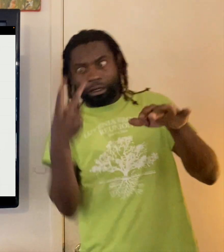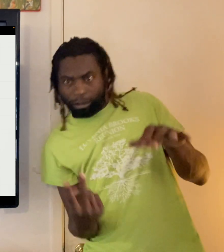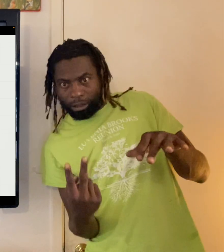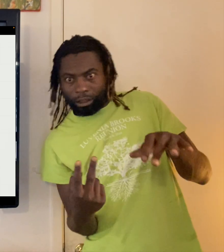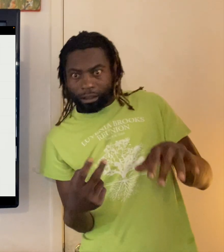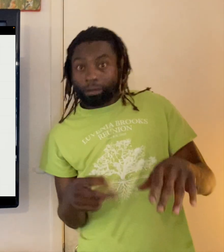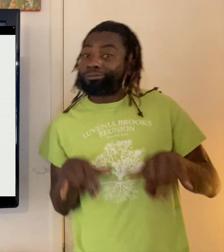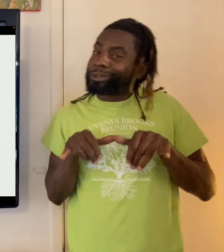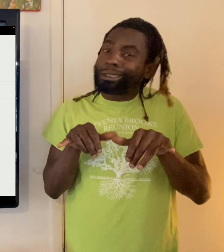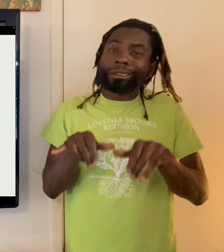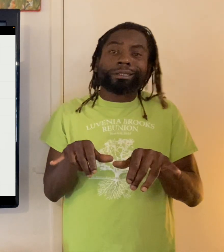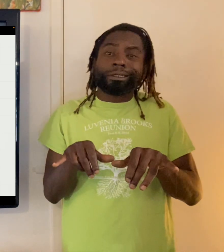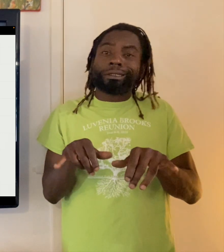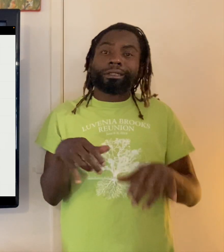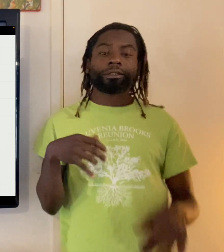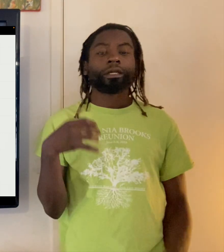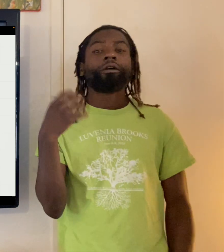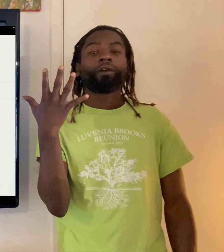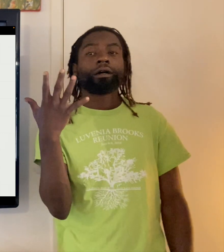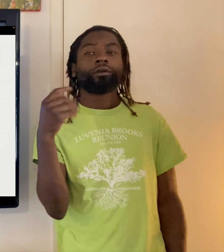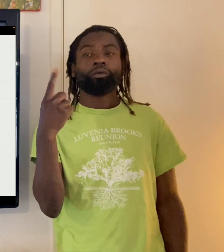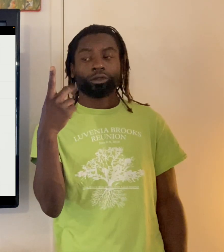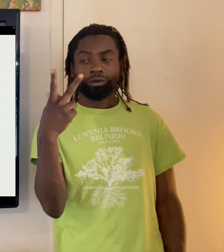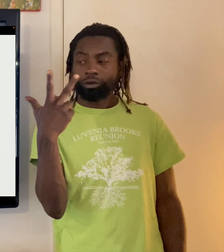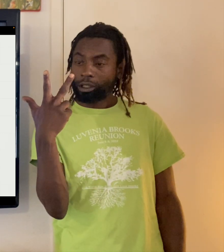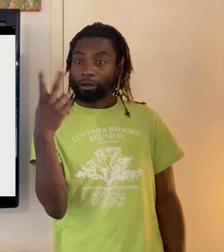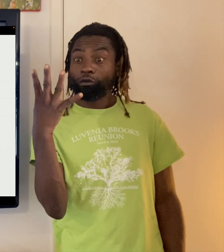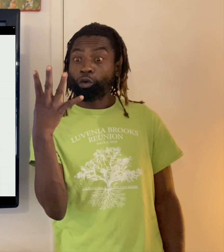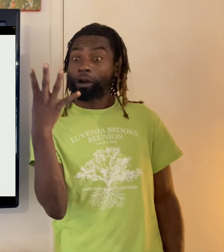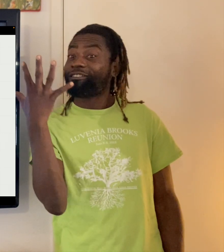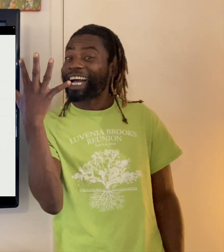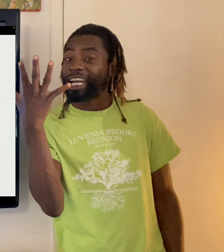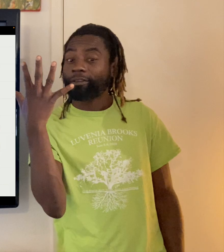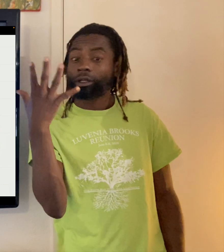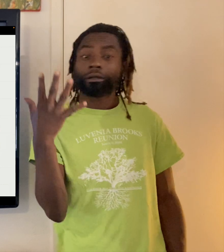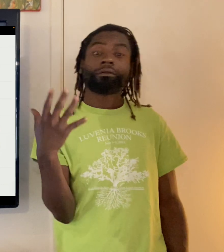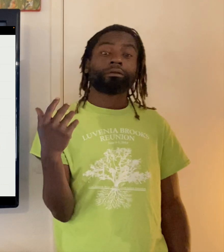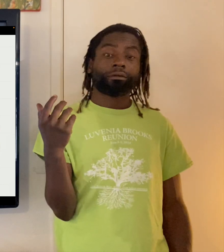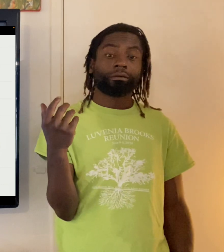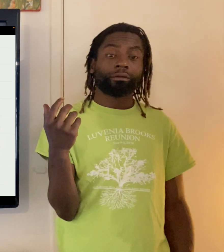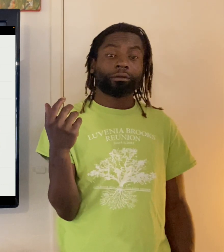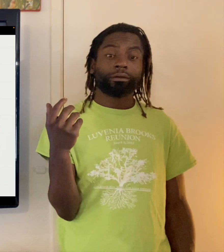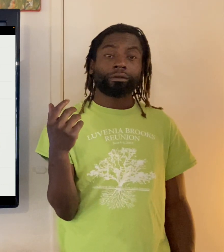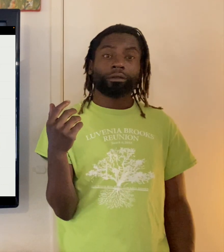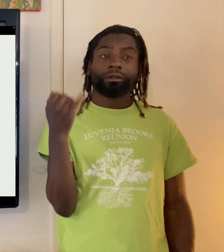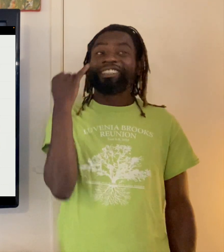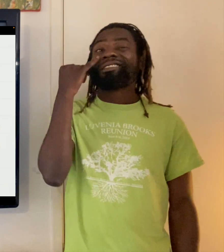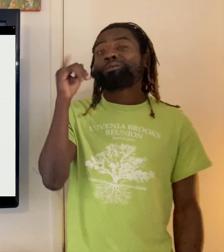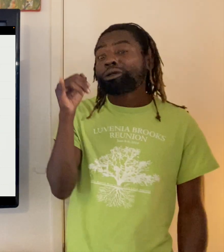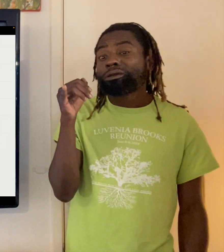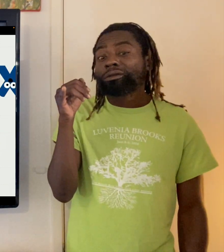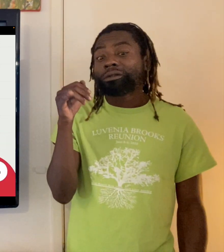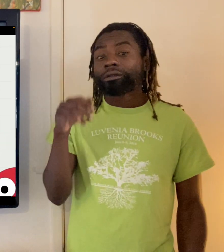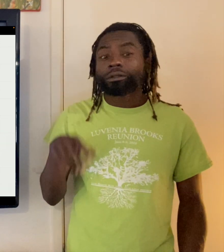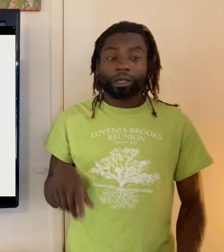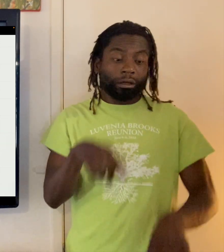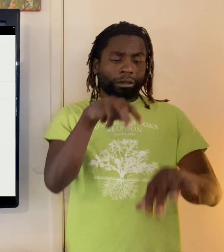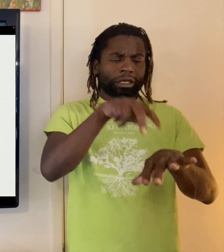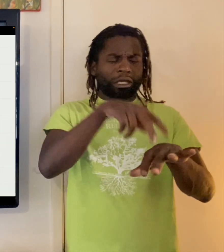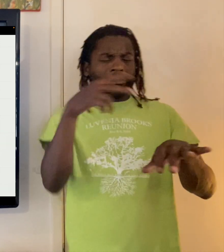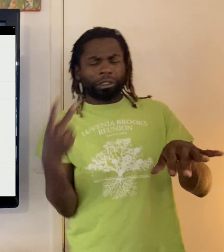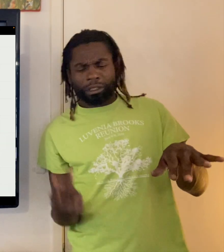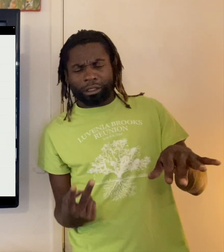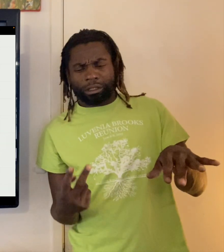still 5. 1, 2, 3, 4, 5. Even if they are upside